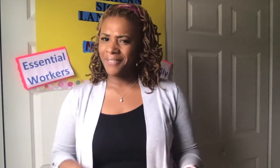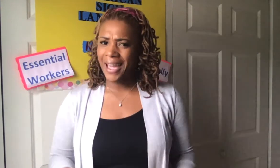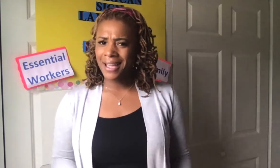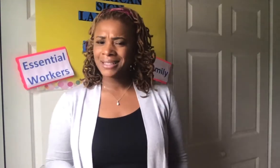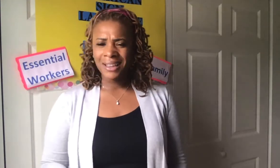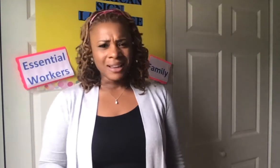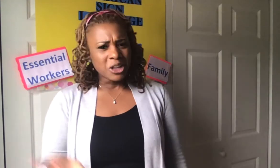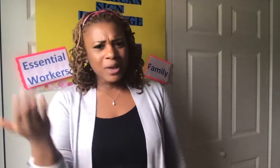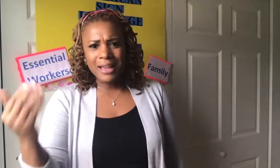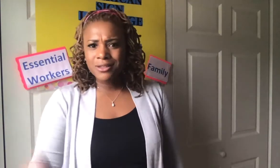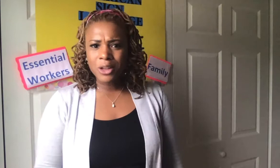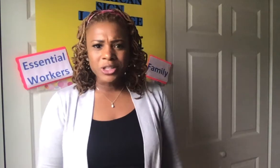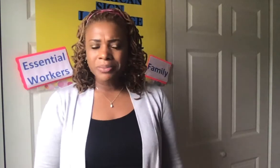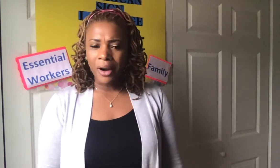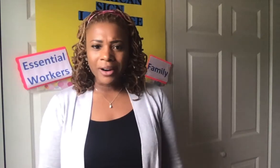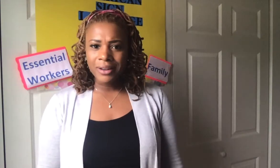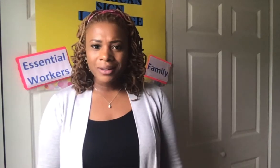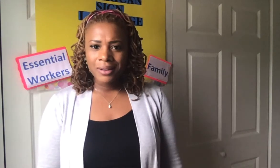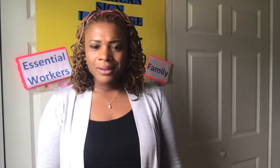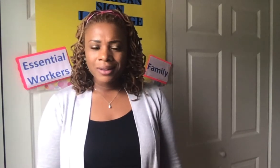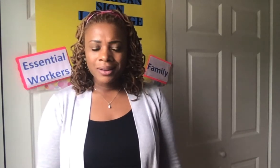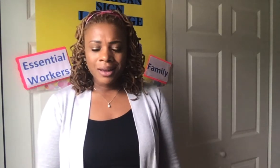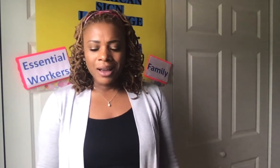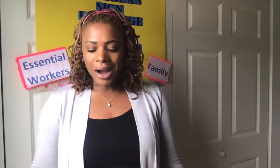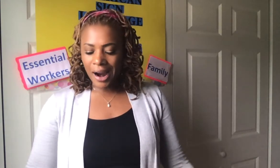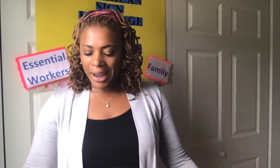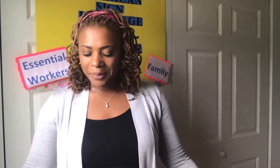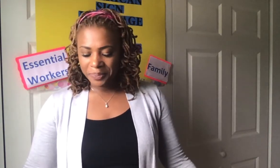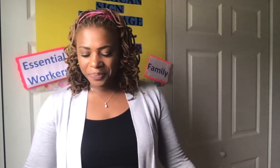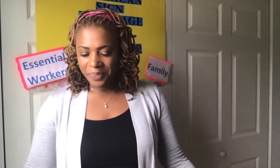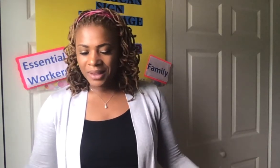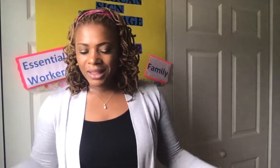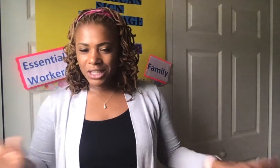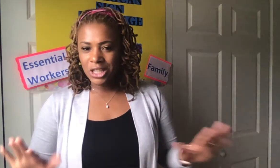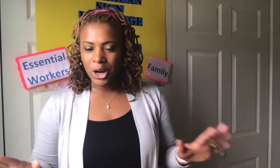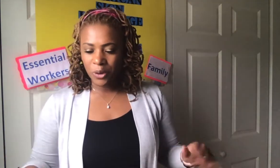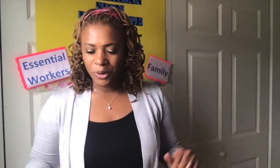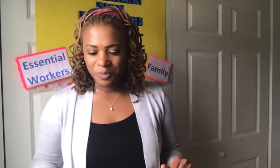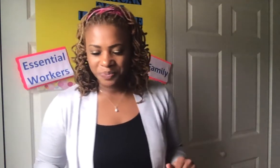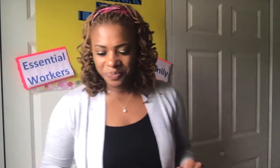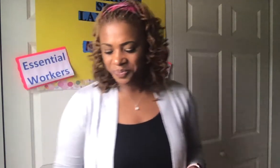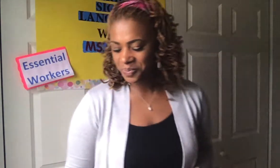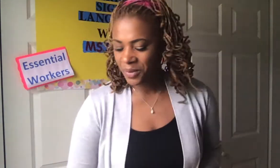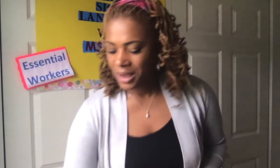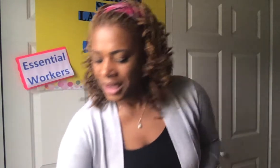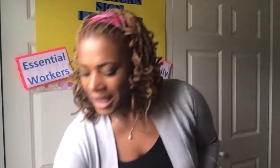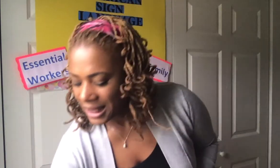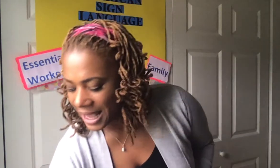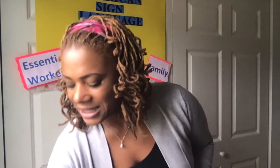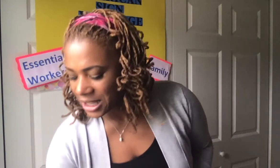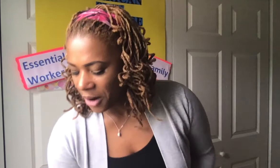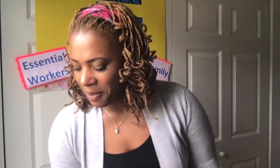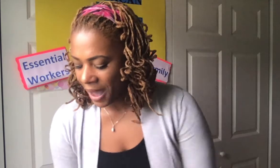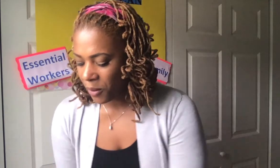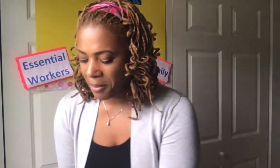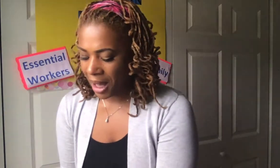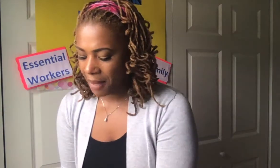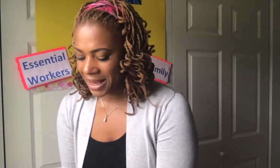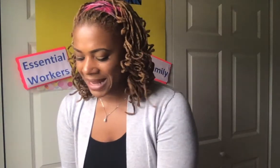fast. You guys are so smart. All right. Let's start over. Let's start back with mom and dad.